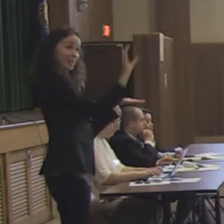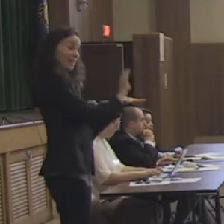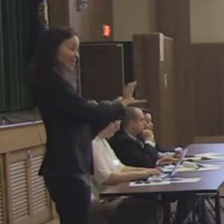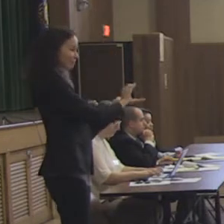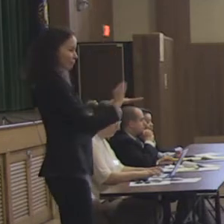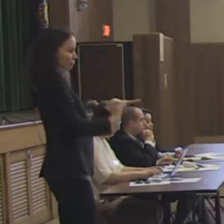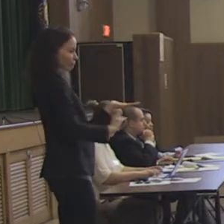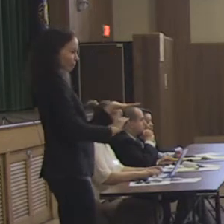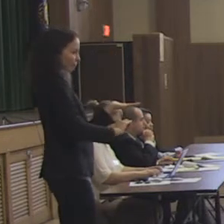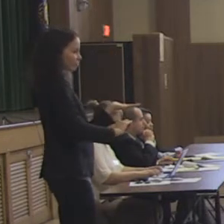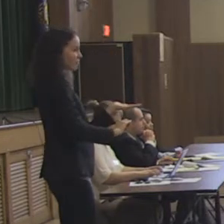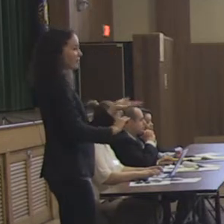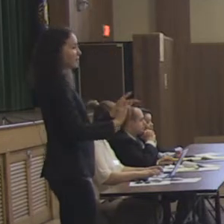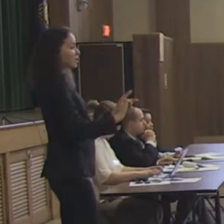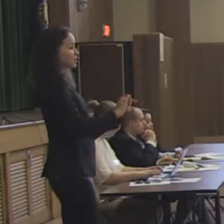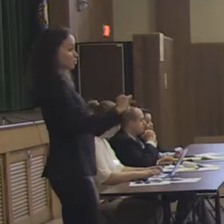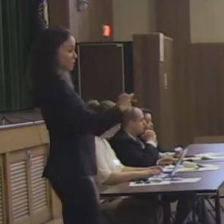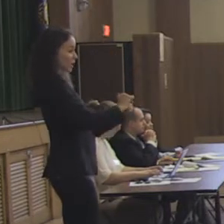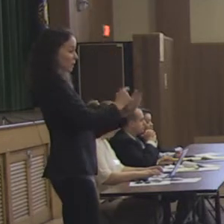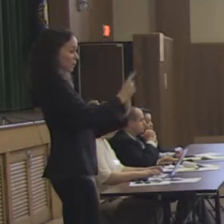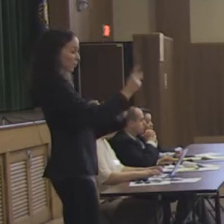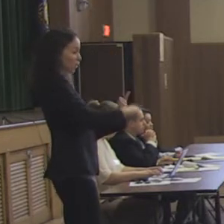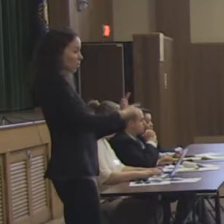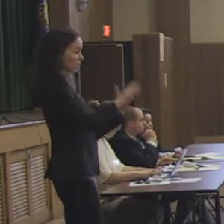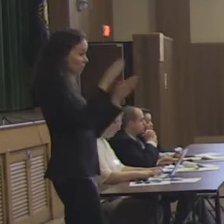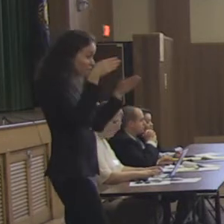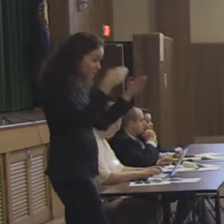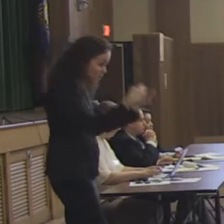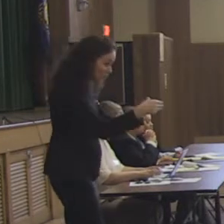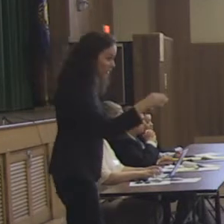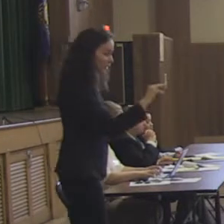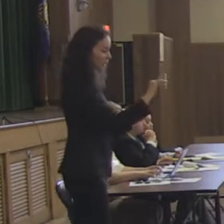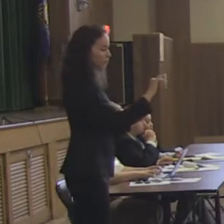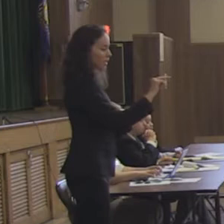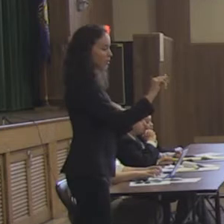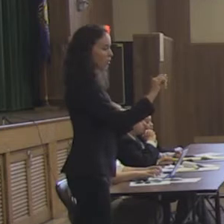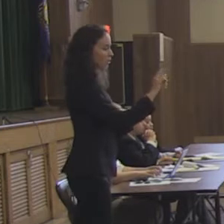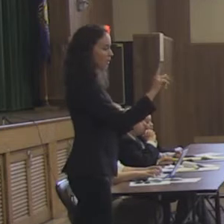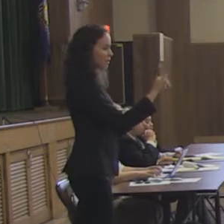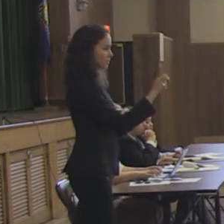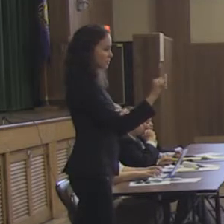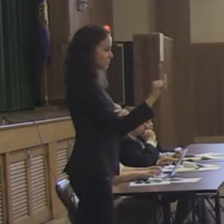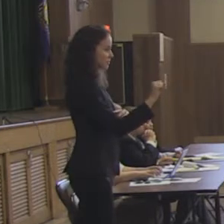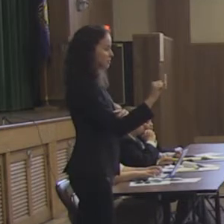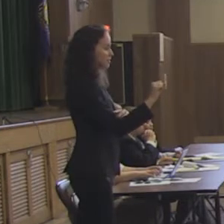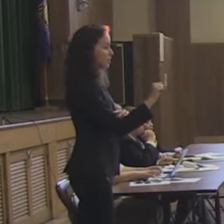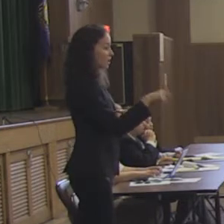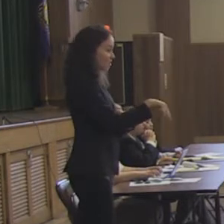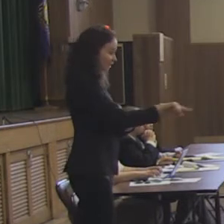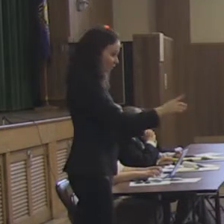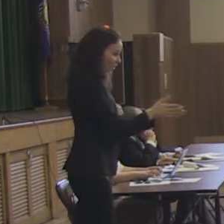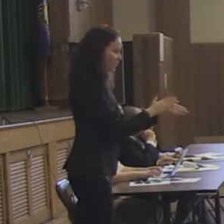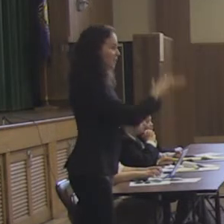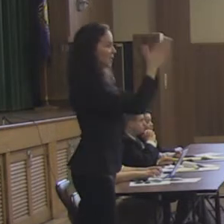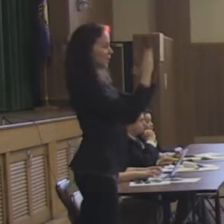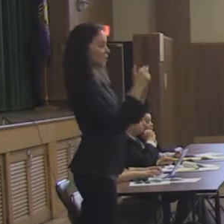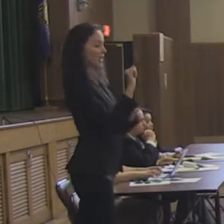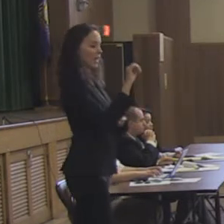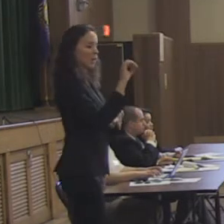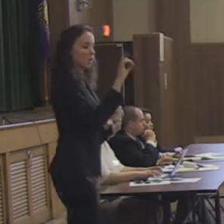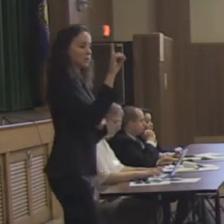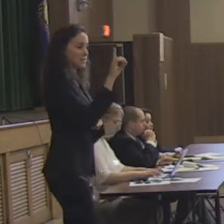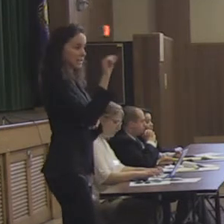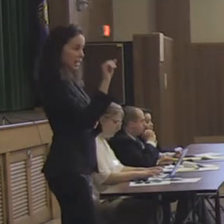program that specifically worked with minorities that were in AODA, being trained to be AODA specialists or